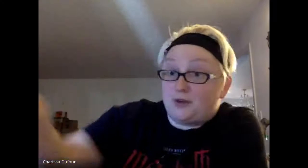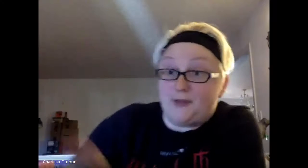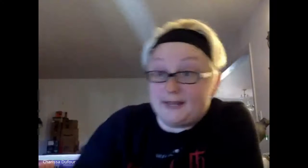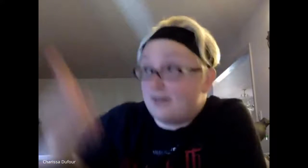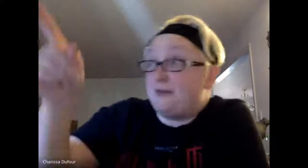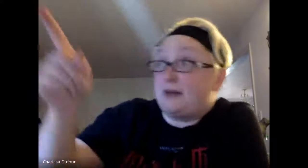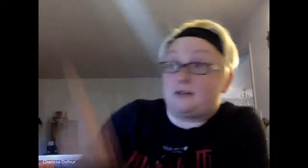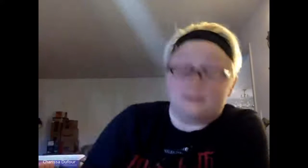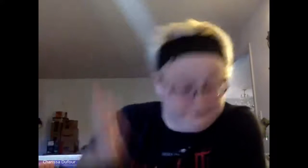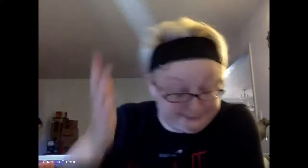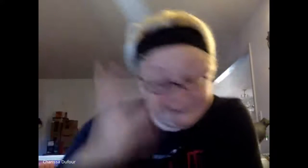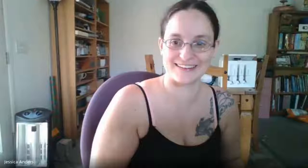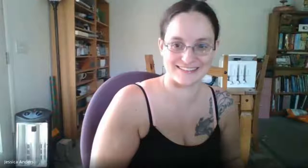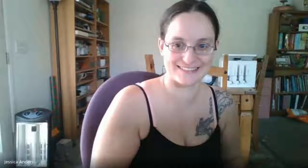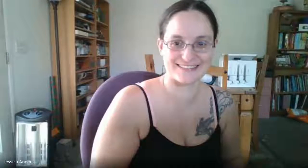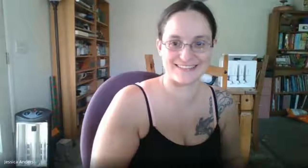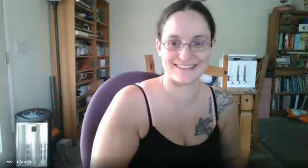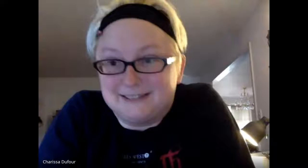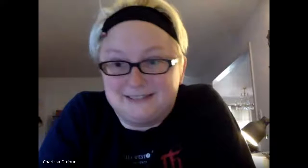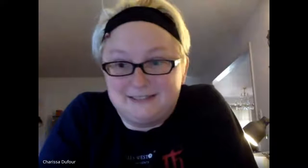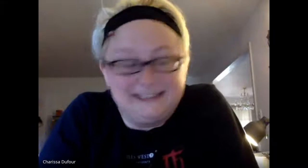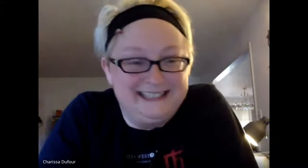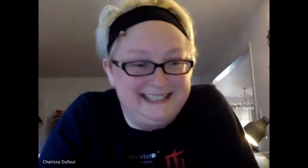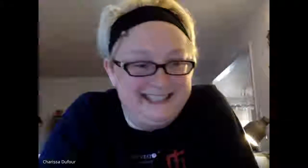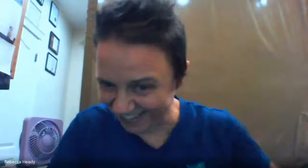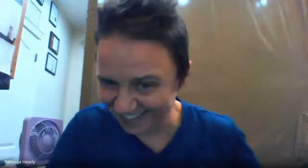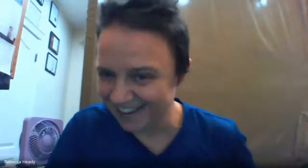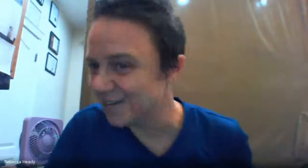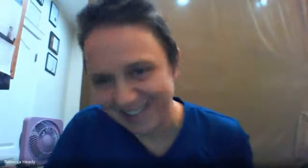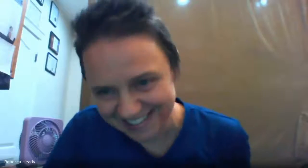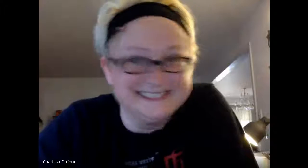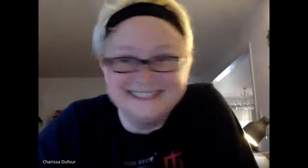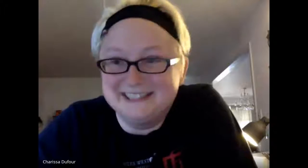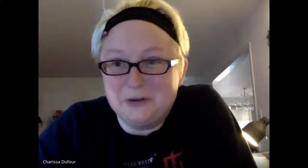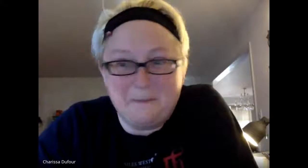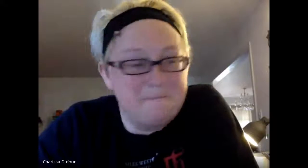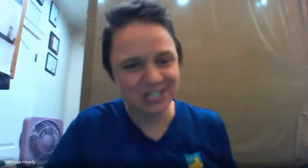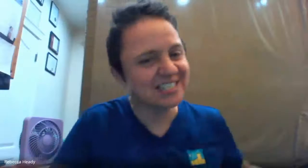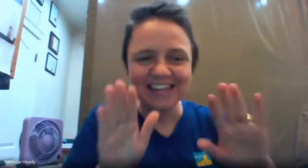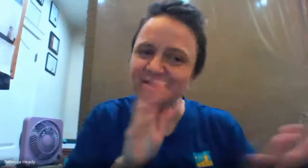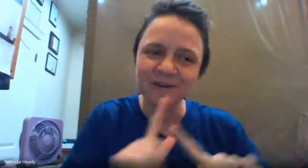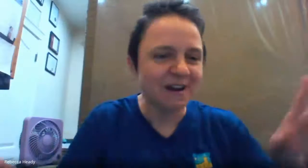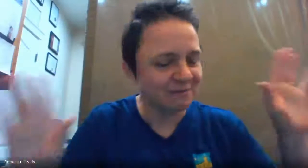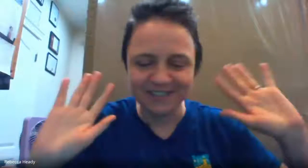fire. Yeah, don't worry, they'll grow out of it. Don't worry. It's just like left foot, right foot, and